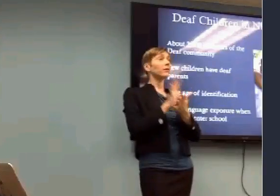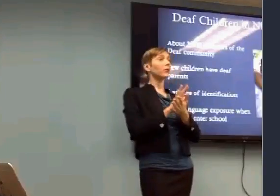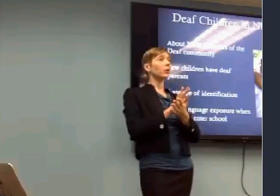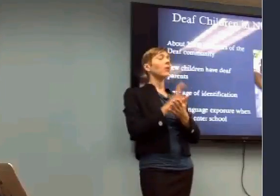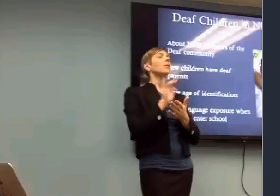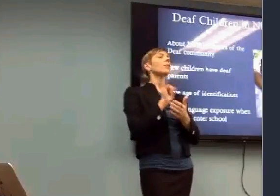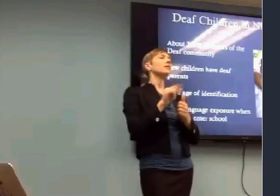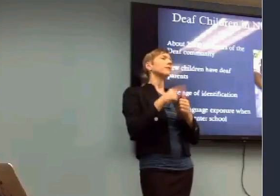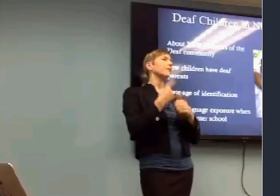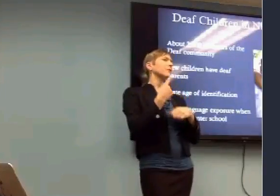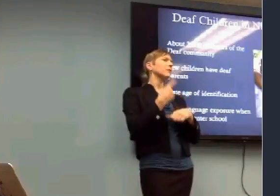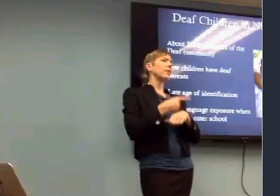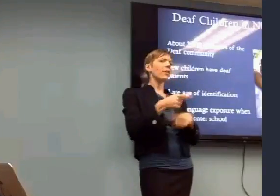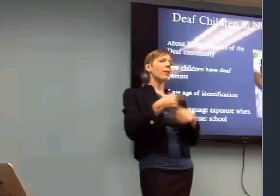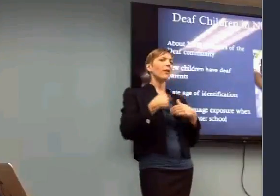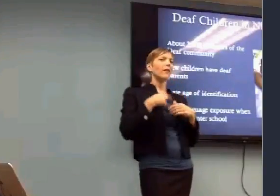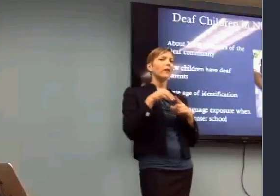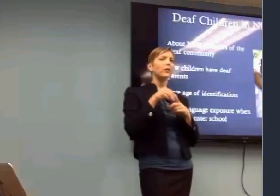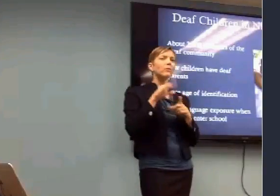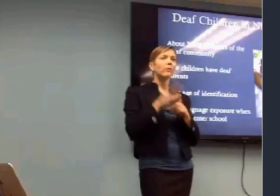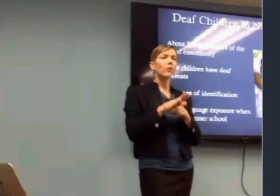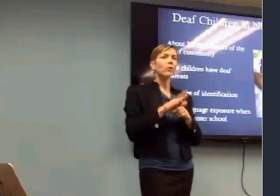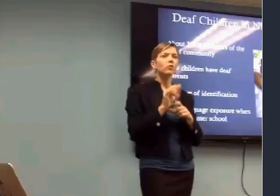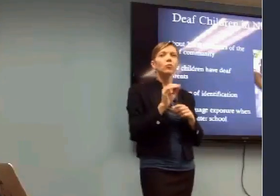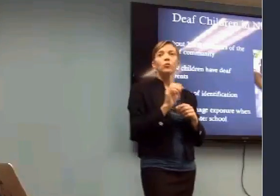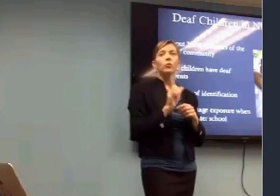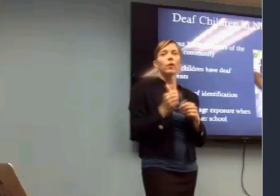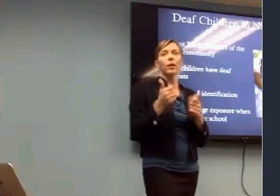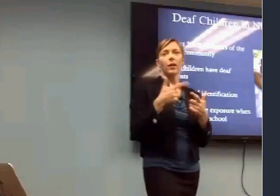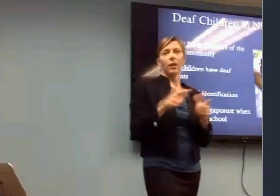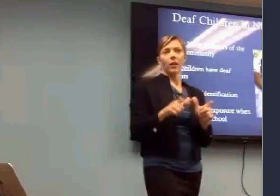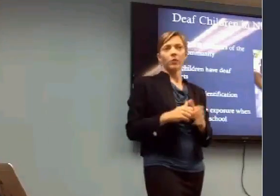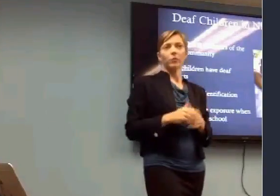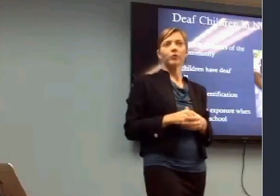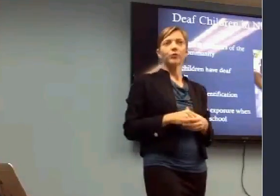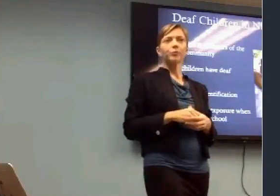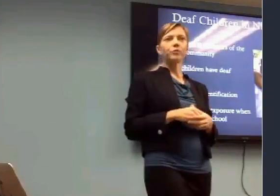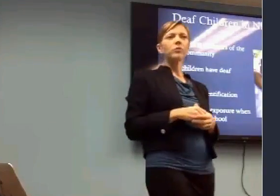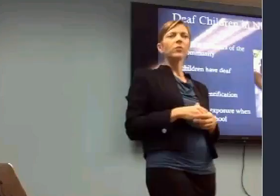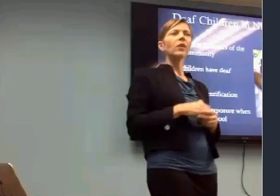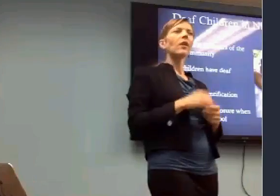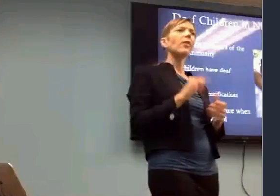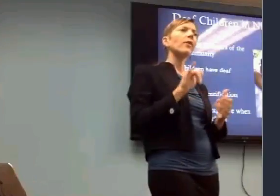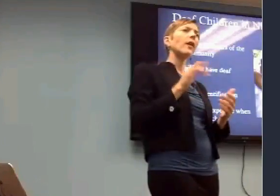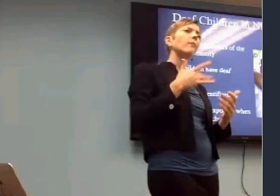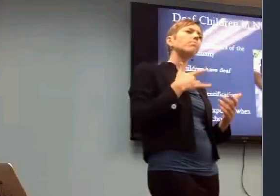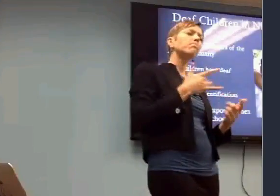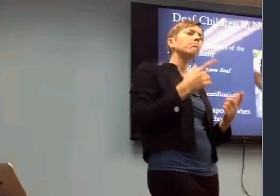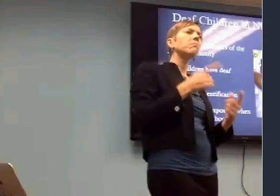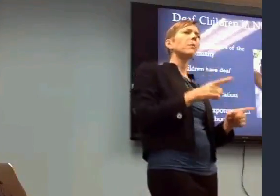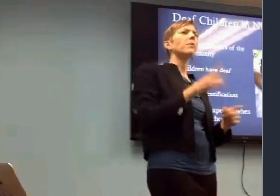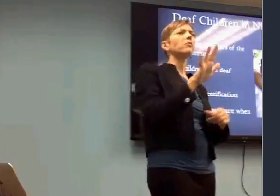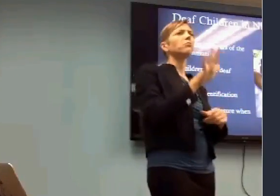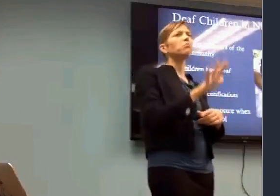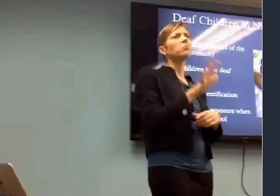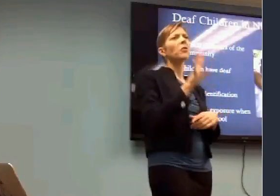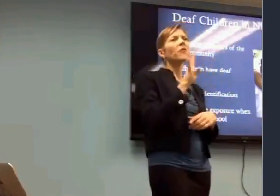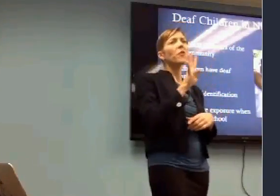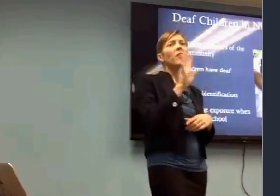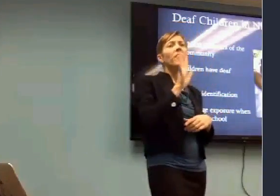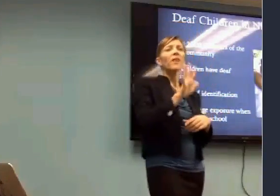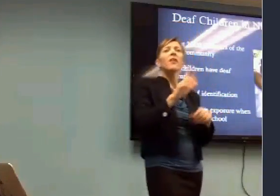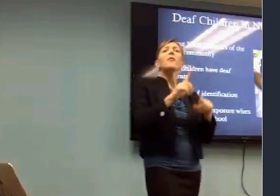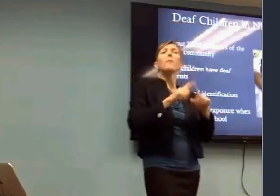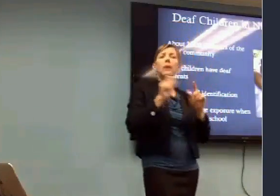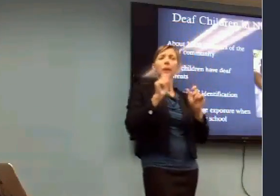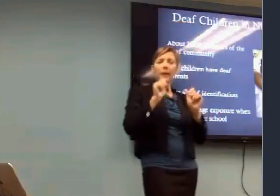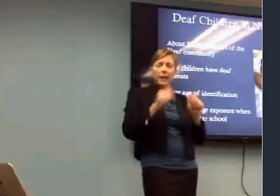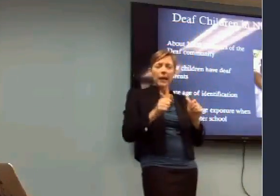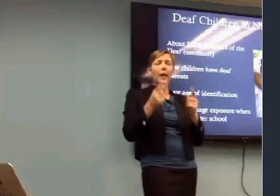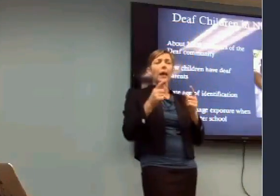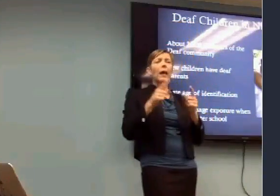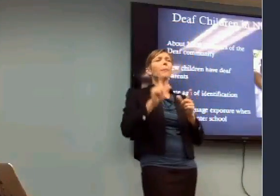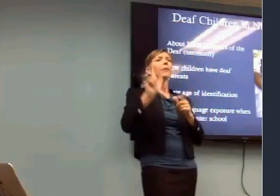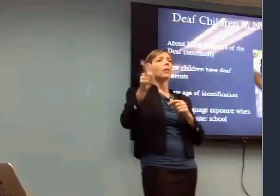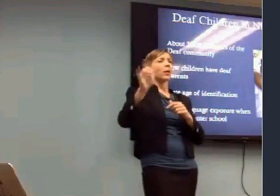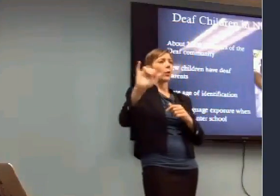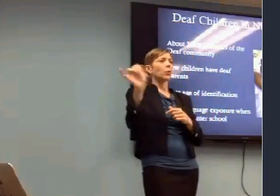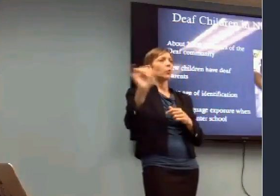show up at school is also the first day that they have exposure to any form of language. And this typically is for children